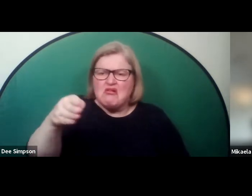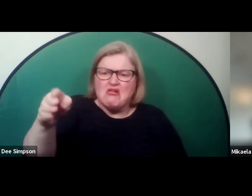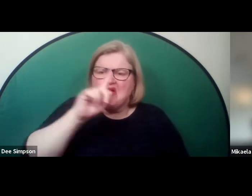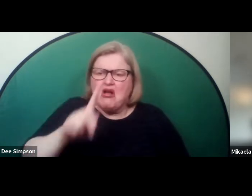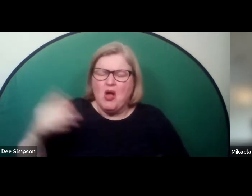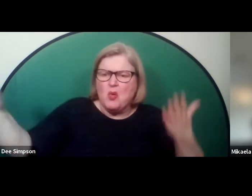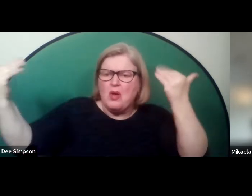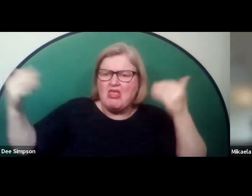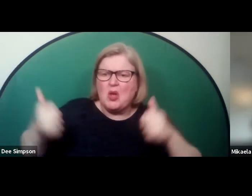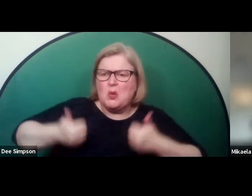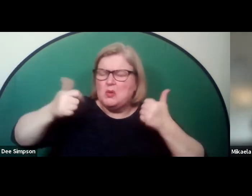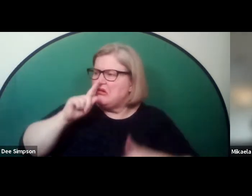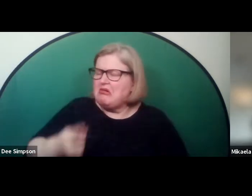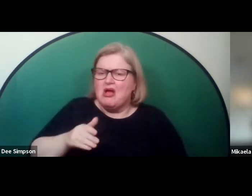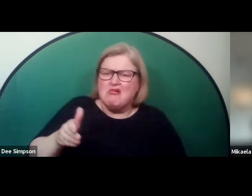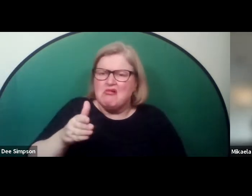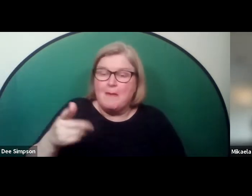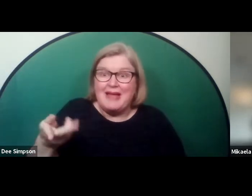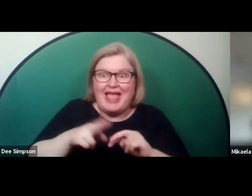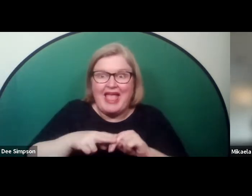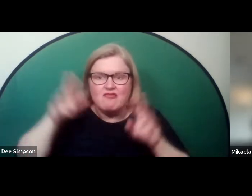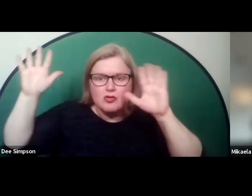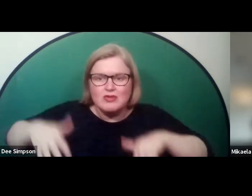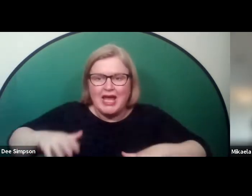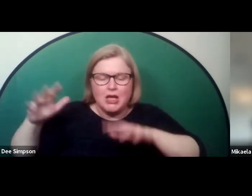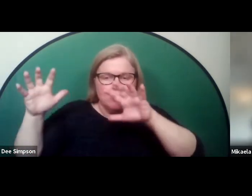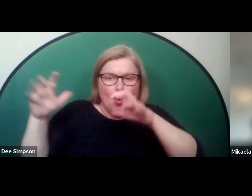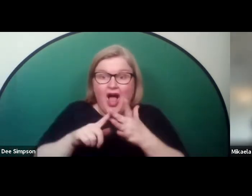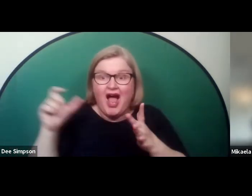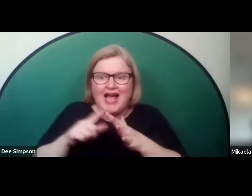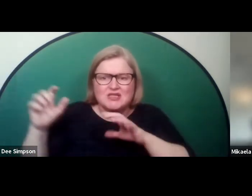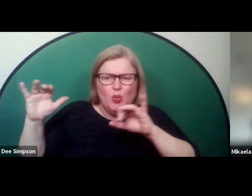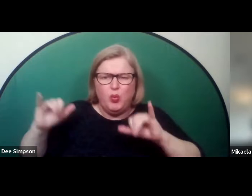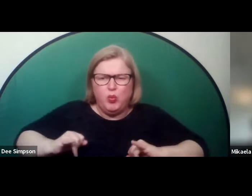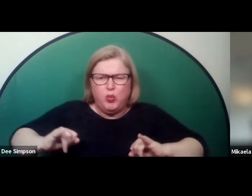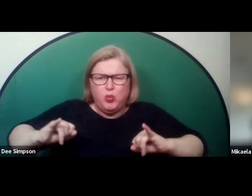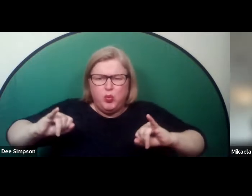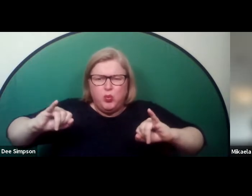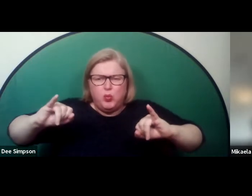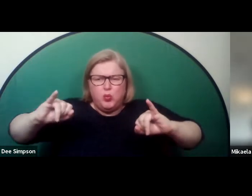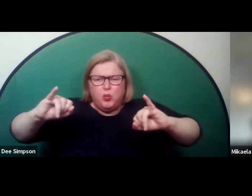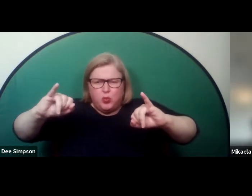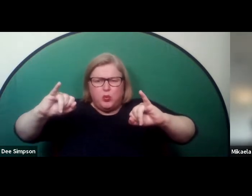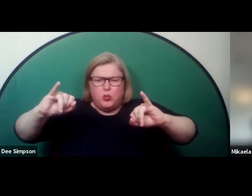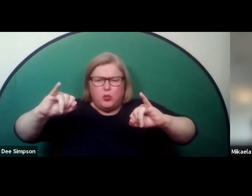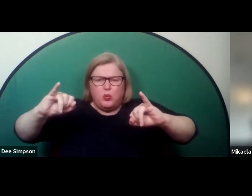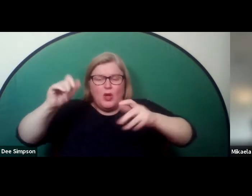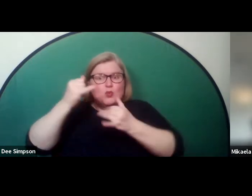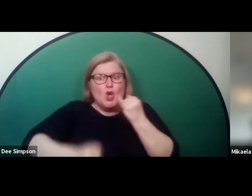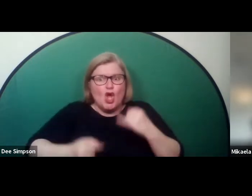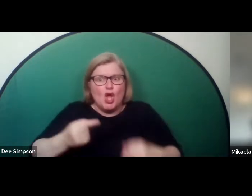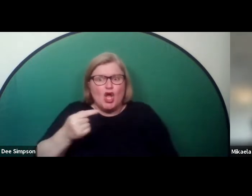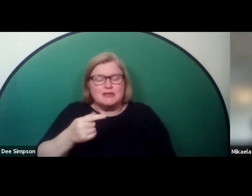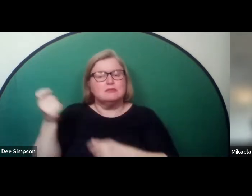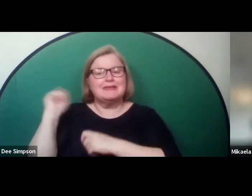and treacherous in conditions of rain, snow, or ice. Then in the image on the right in Nairobi in